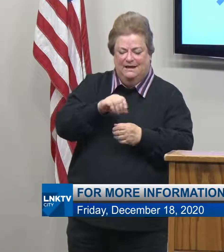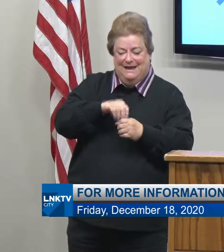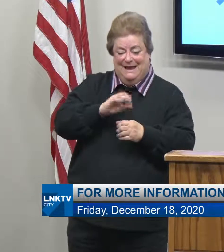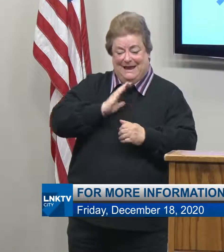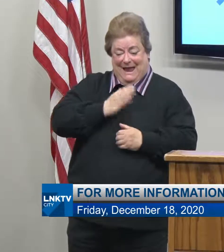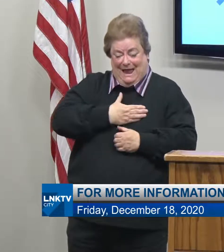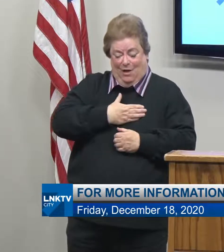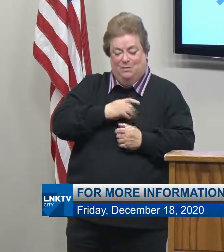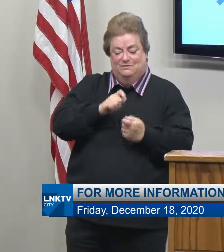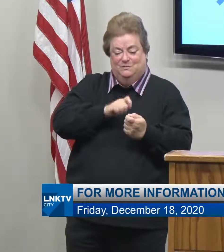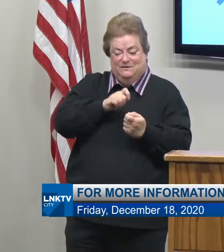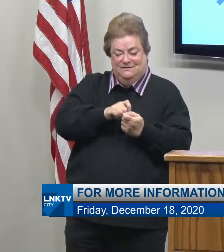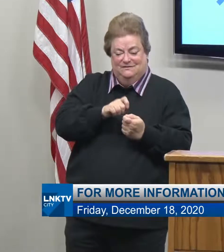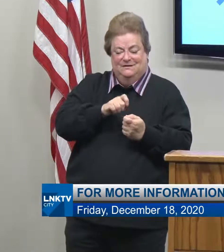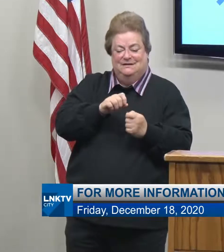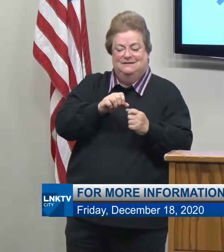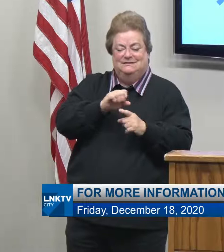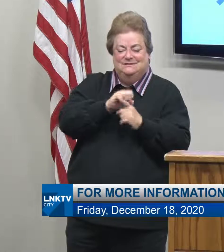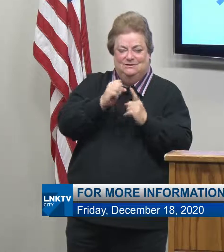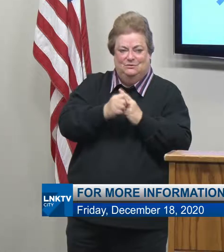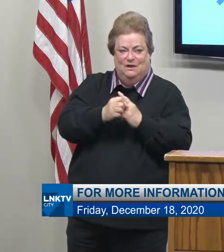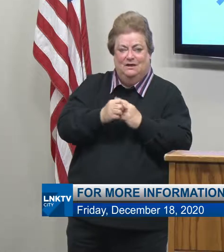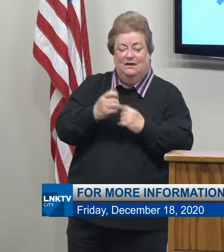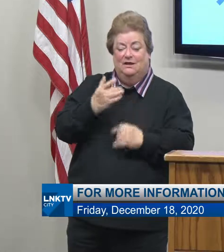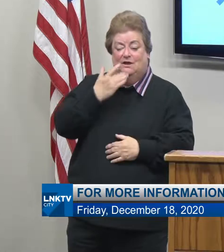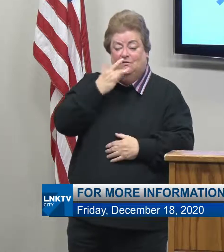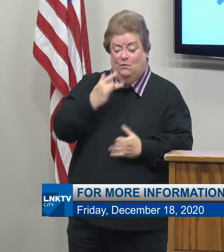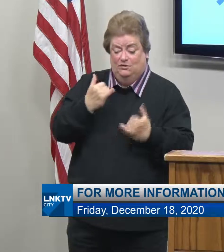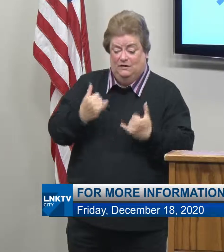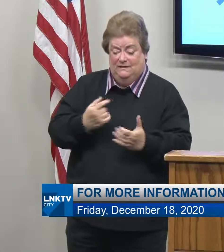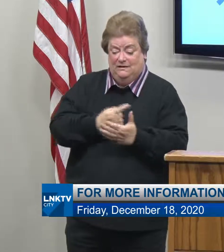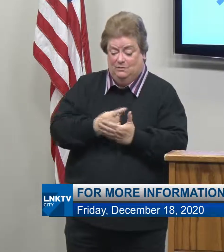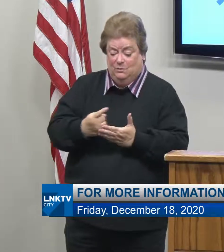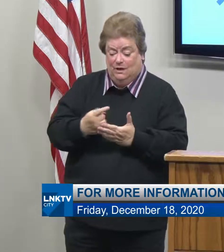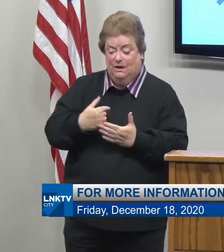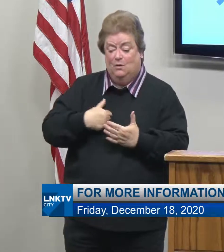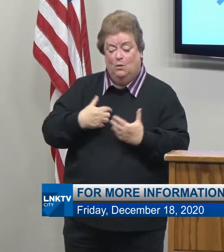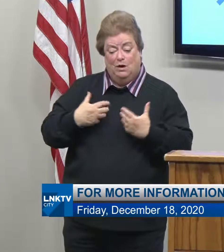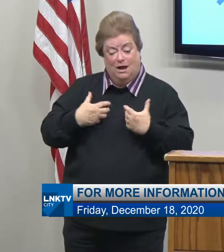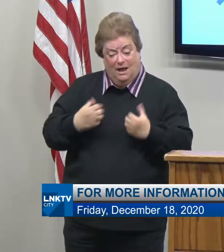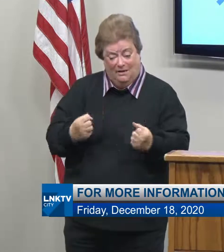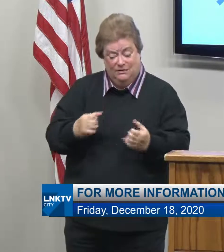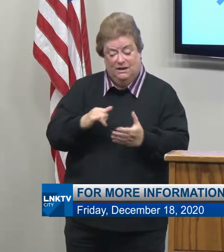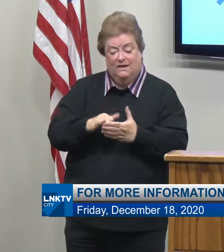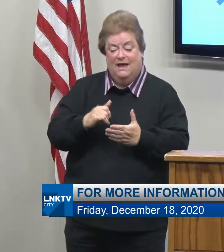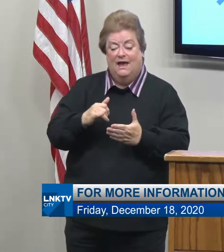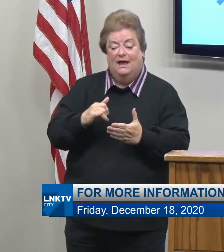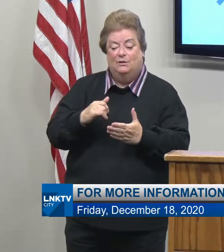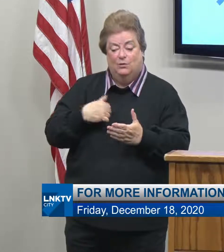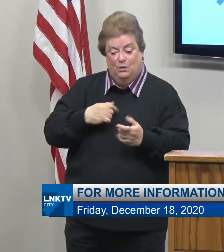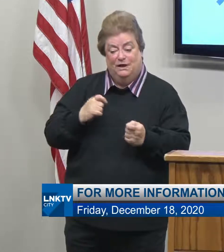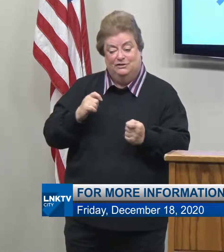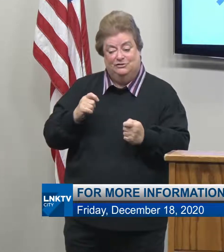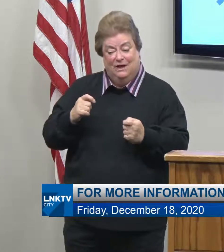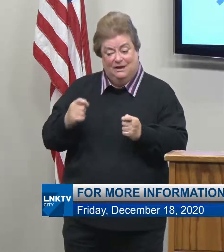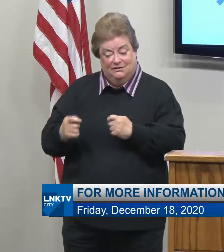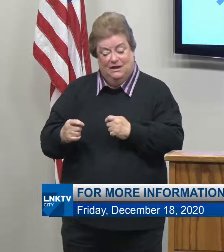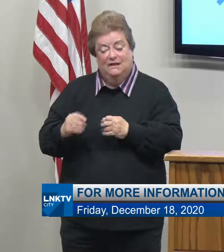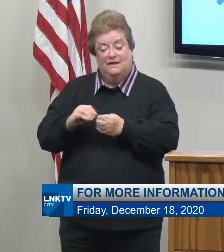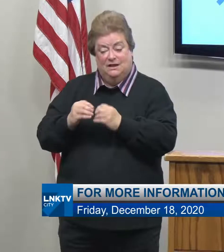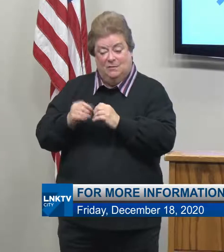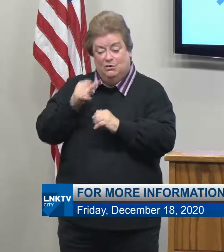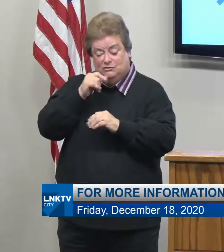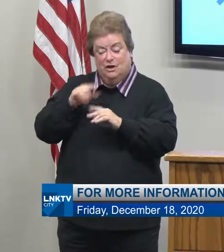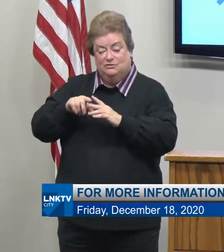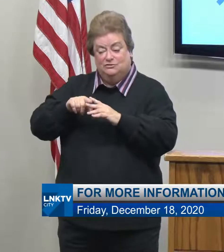situation. Fortunately, as of this week, we are confident that we have turned a corner and case numbers are going down. Thank you to